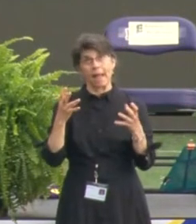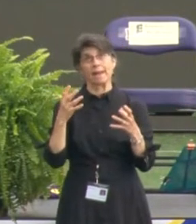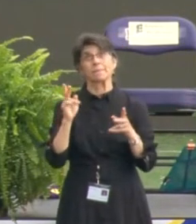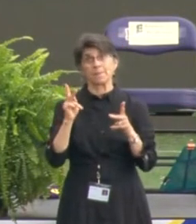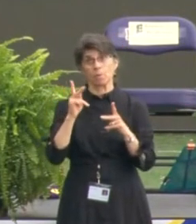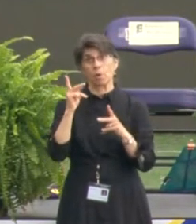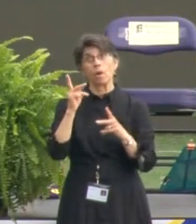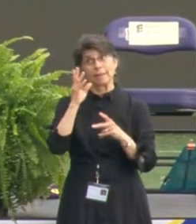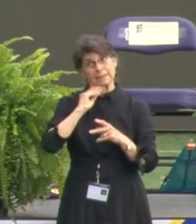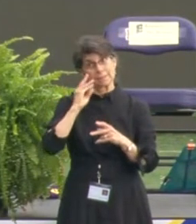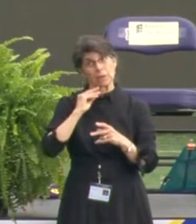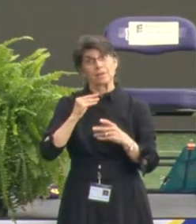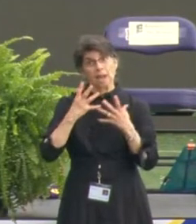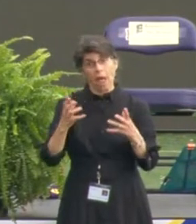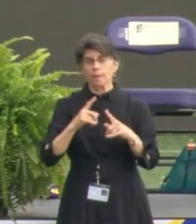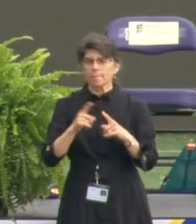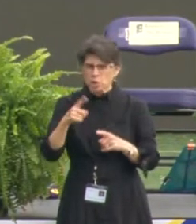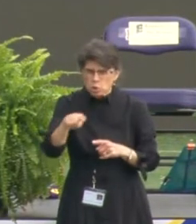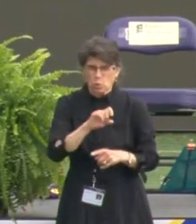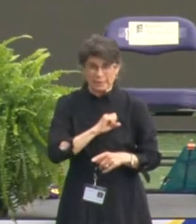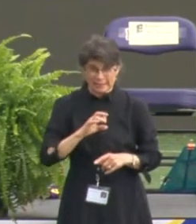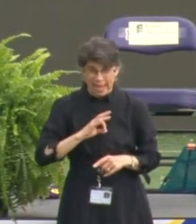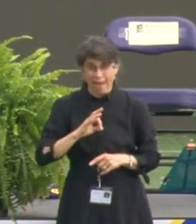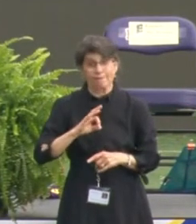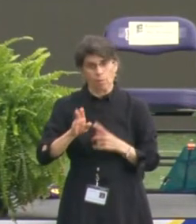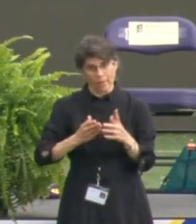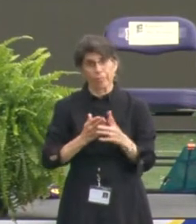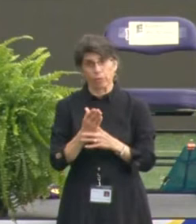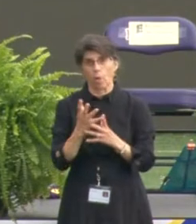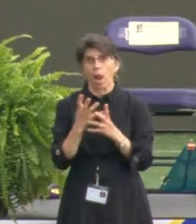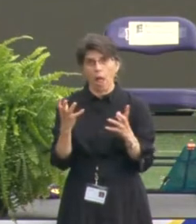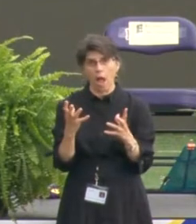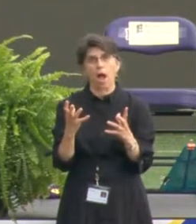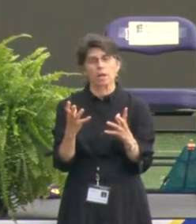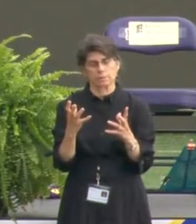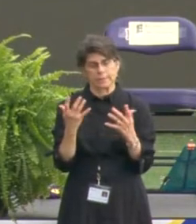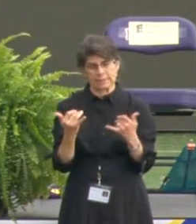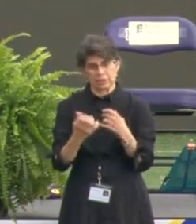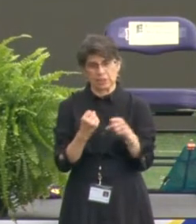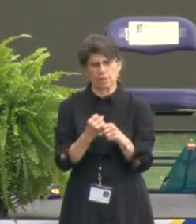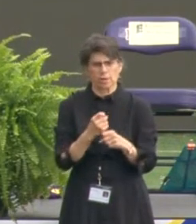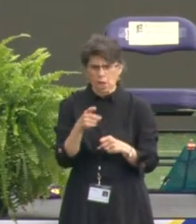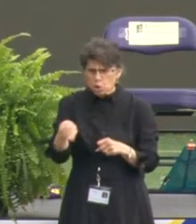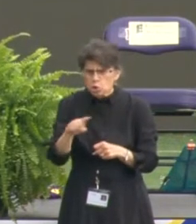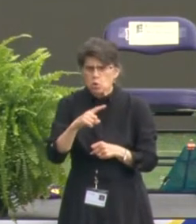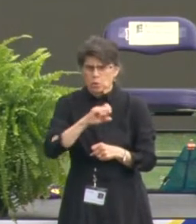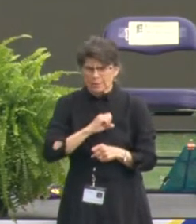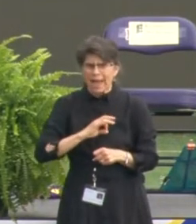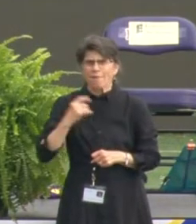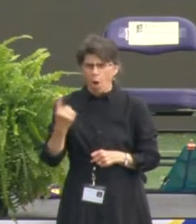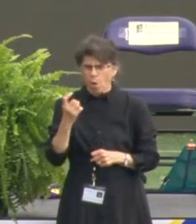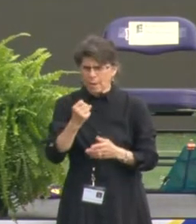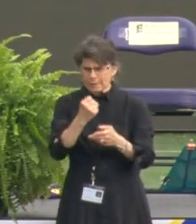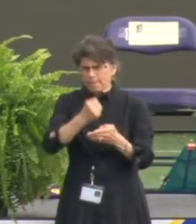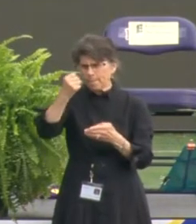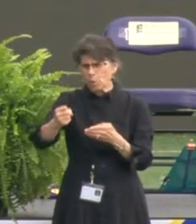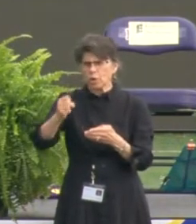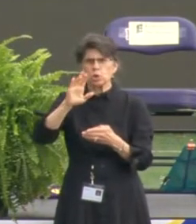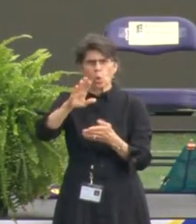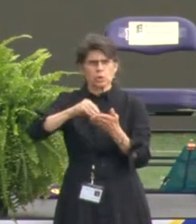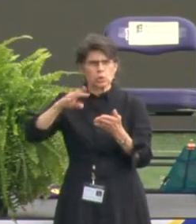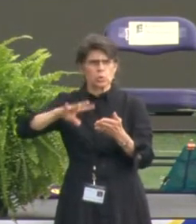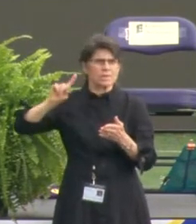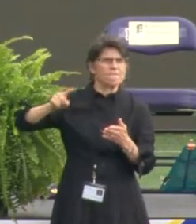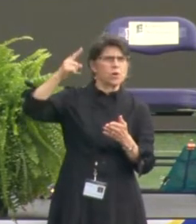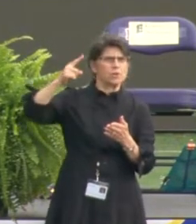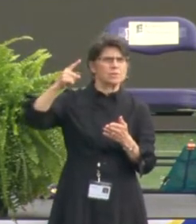went through this year. And you have always, always put our students first, and they're here because of you. So if we could give it up one time for our